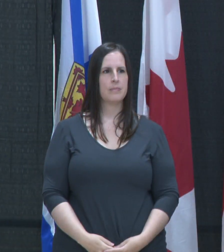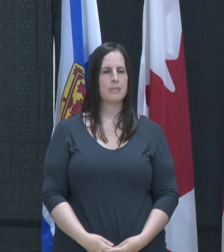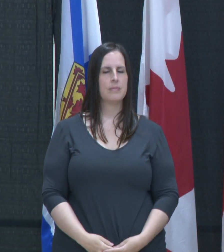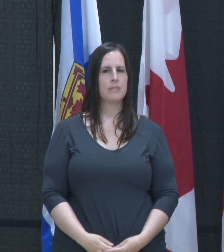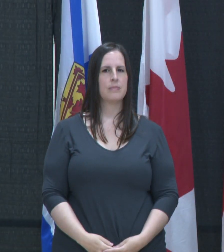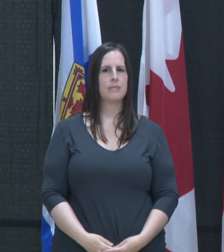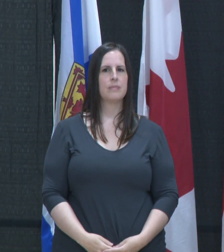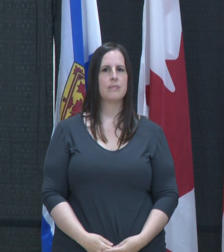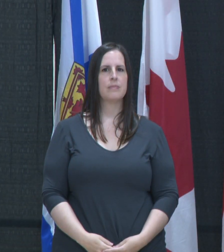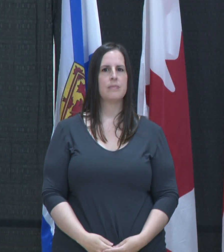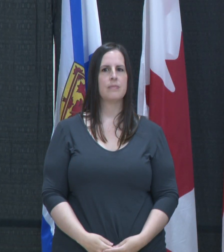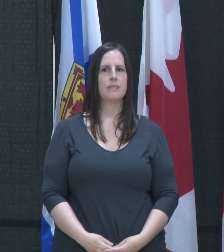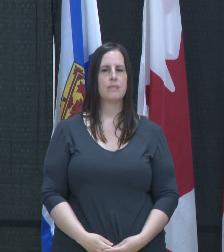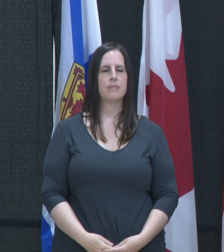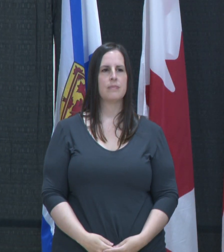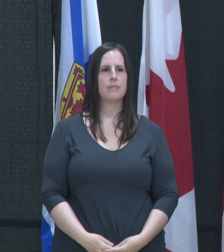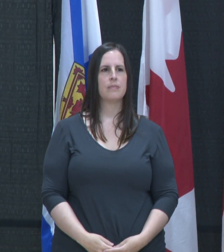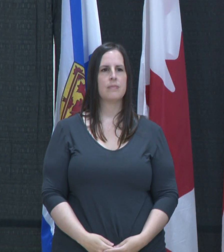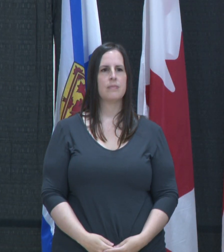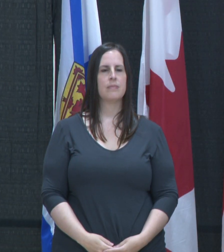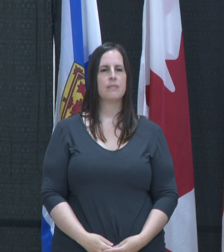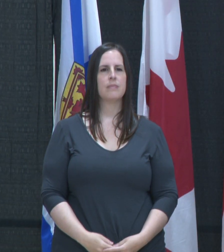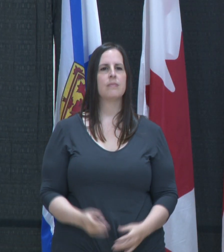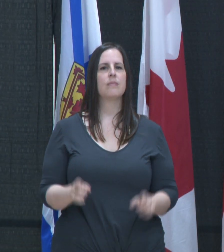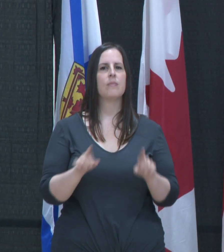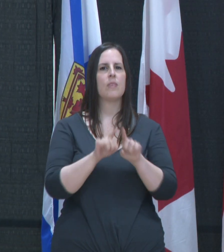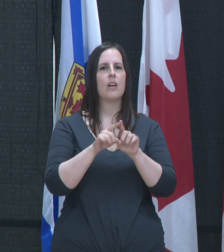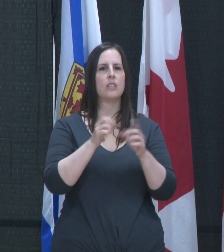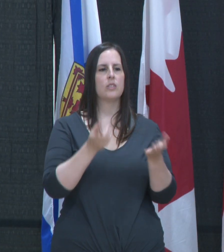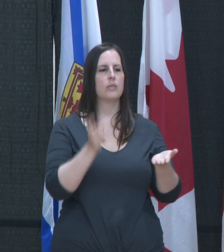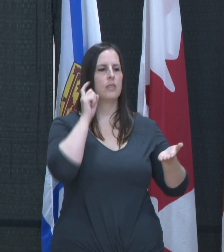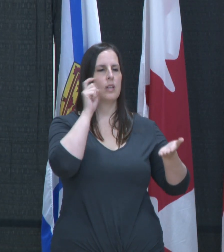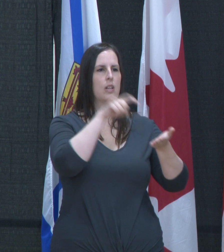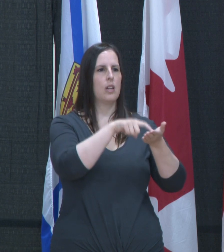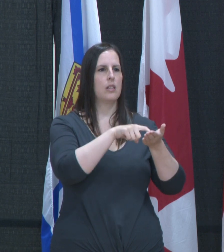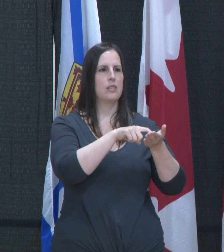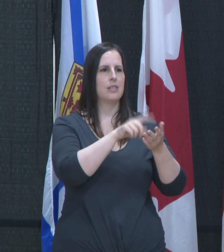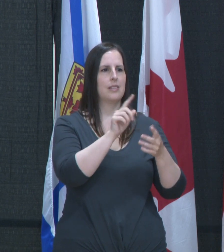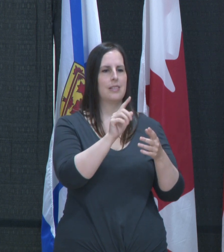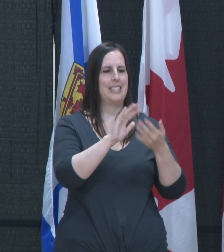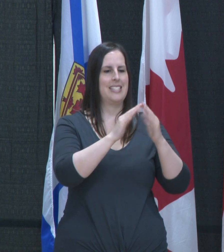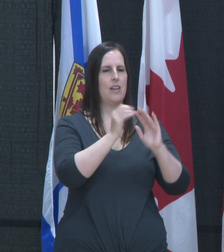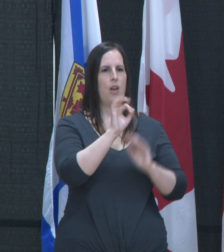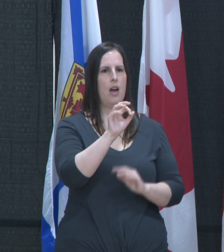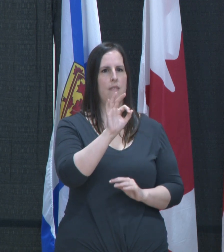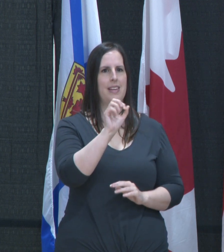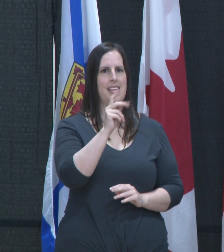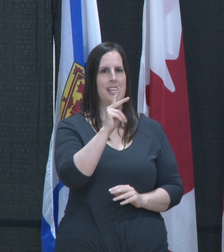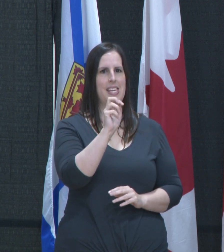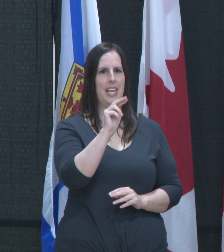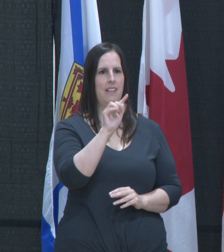I'd also like to acknowledge in attendance one of our municipal partners and friend to Kingstec from the town of Kentville, Mayor Sandra Snow.